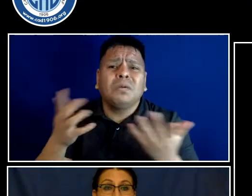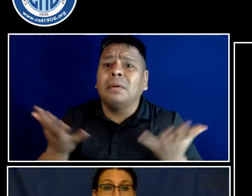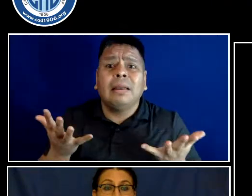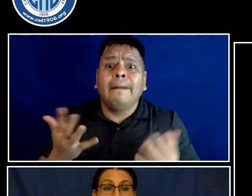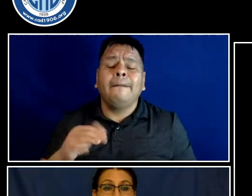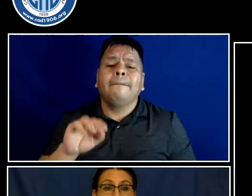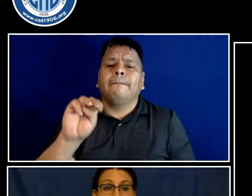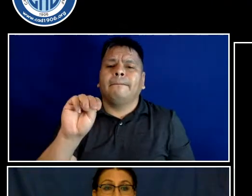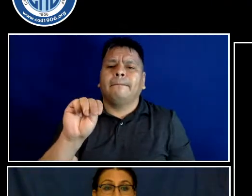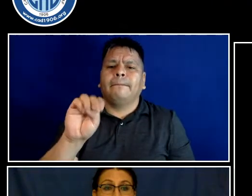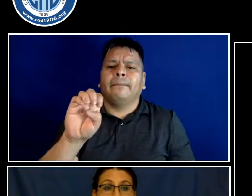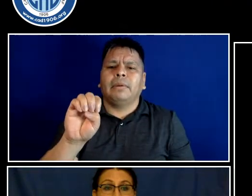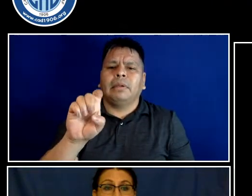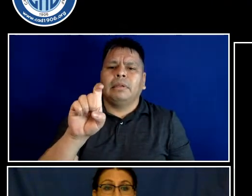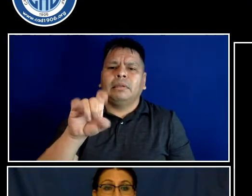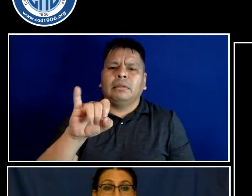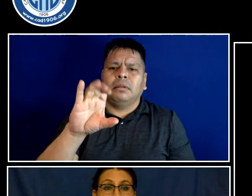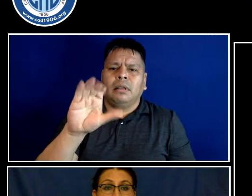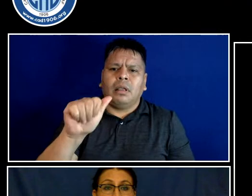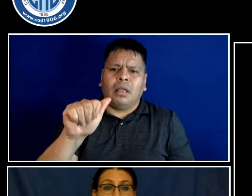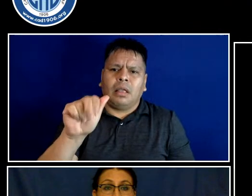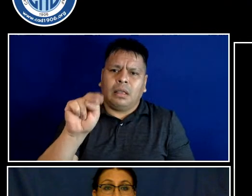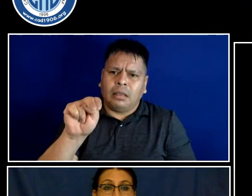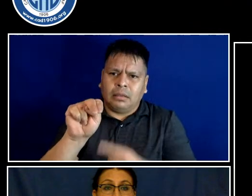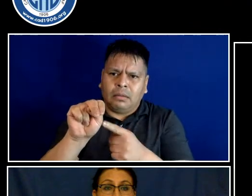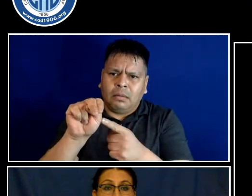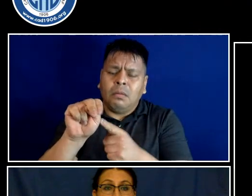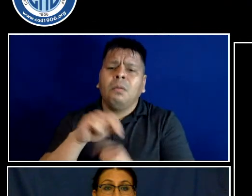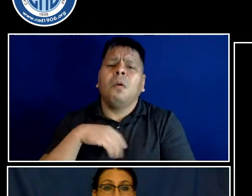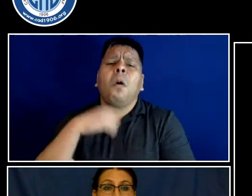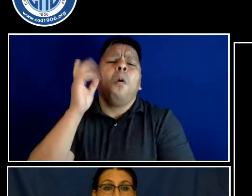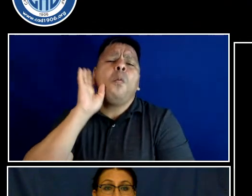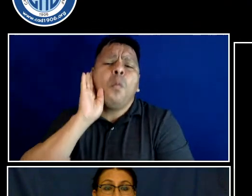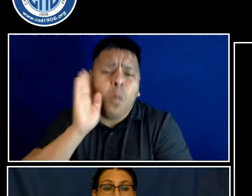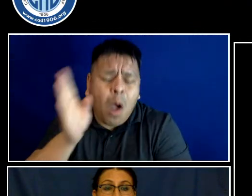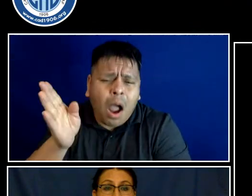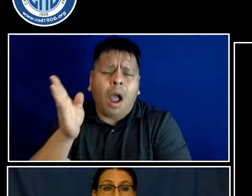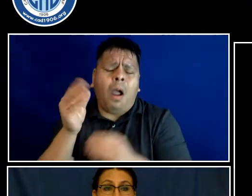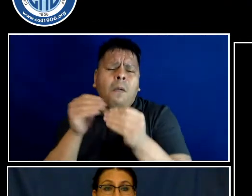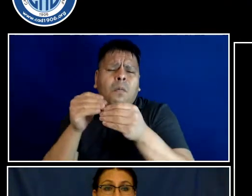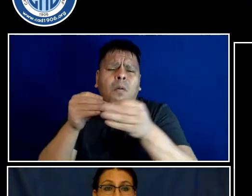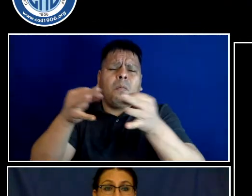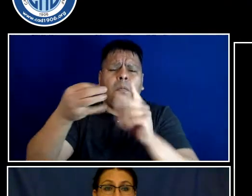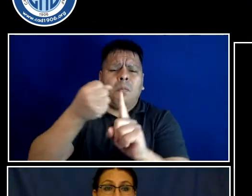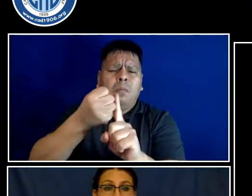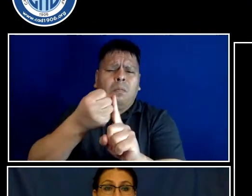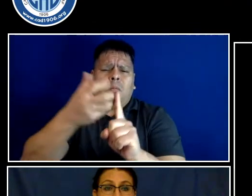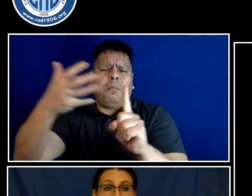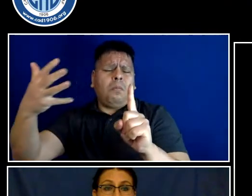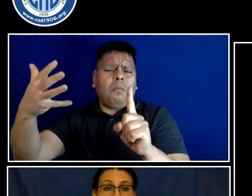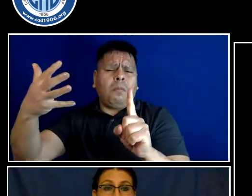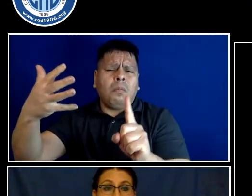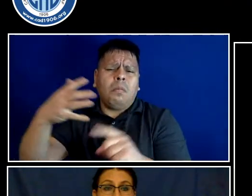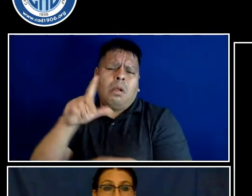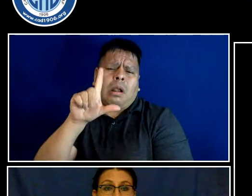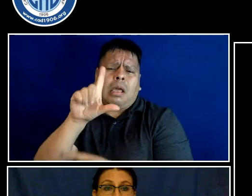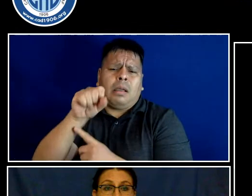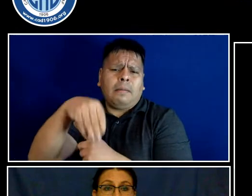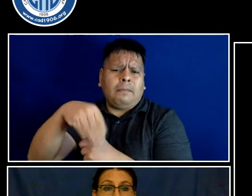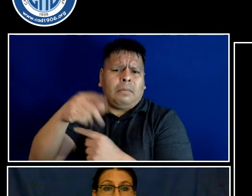to depict that. In ASL, the sign that I just showed, the number 2, brushing off the forehead, is used for